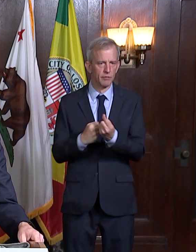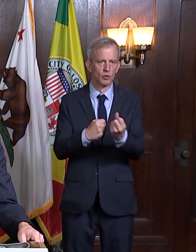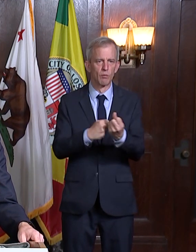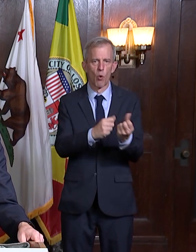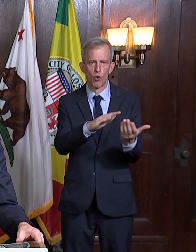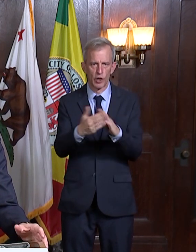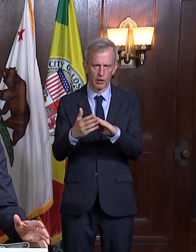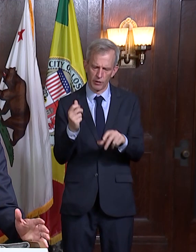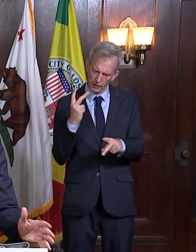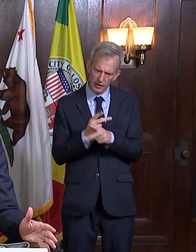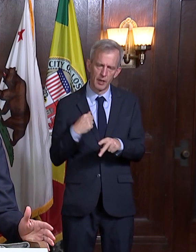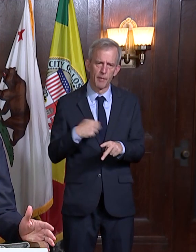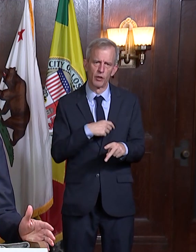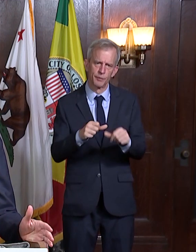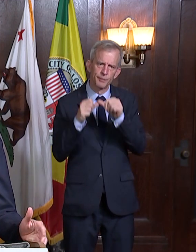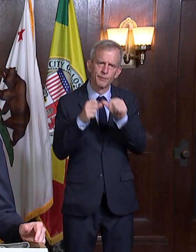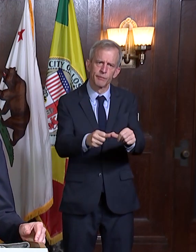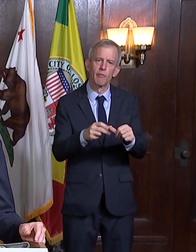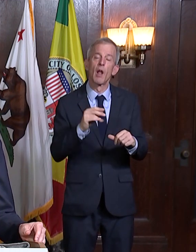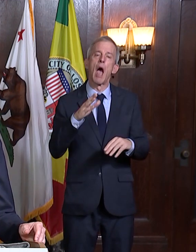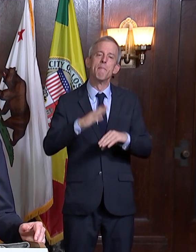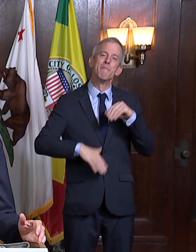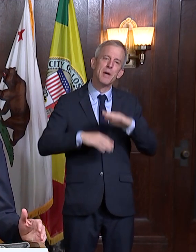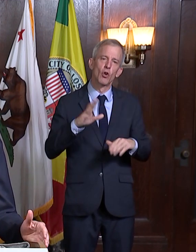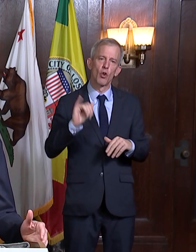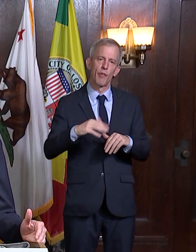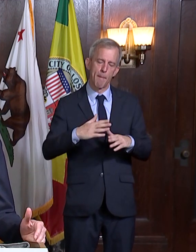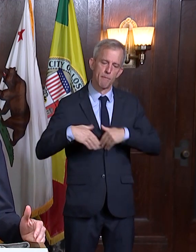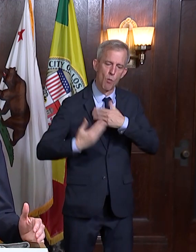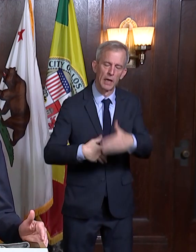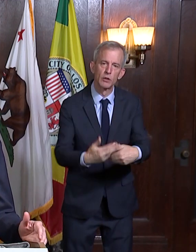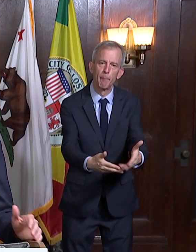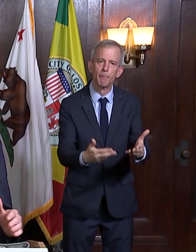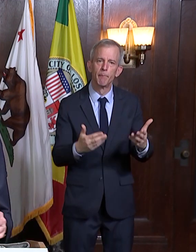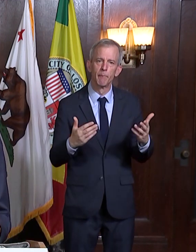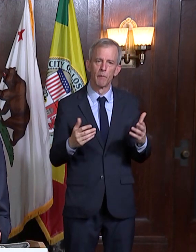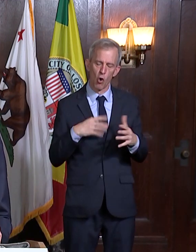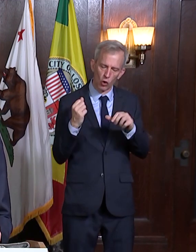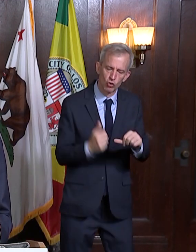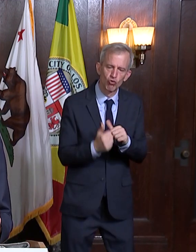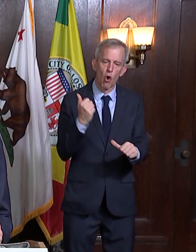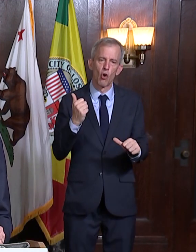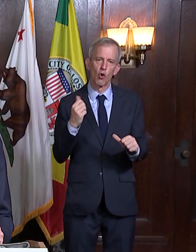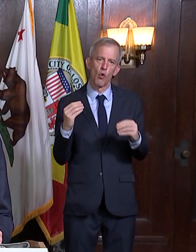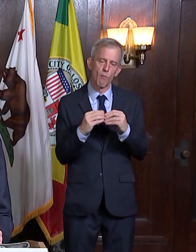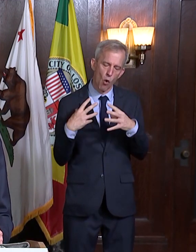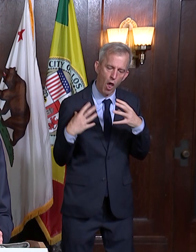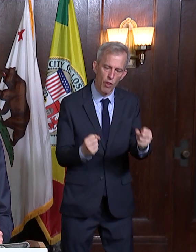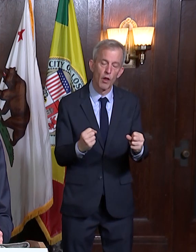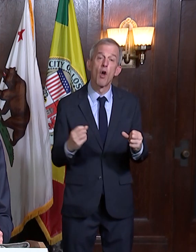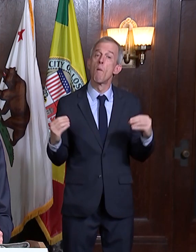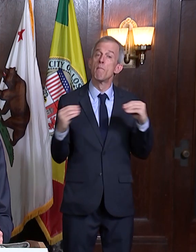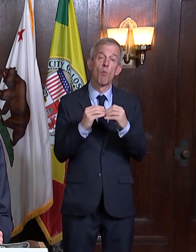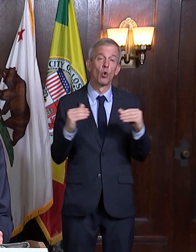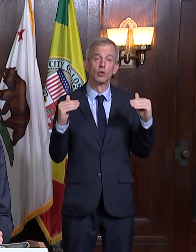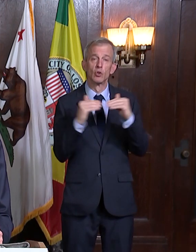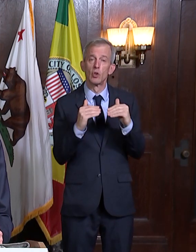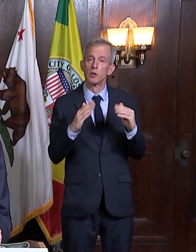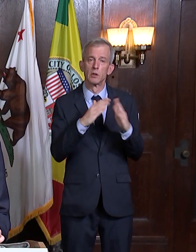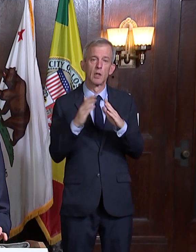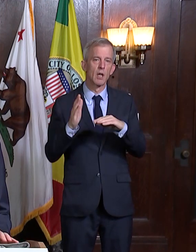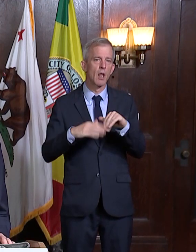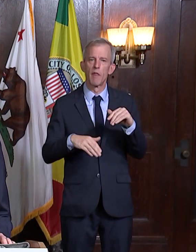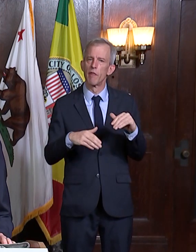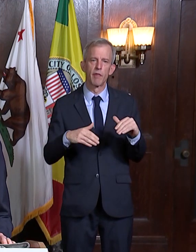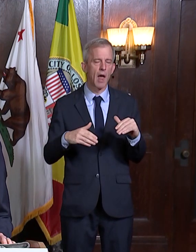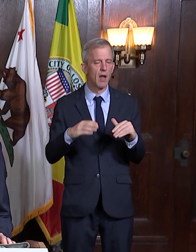that kept us going and build on that momentum to build a stronger and a healthier and a more just city than ever.